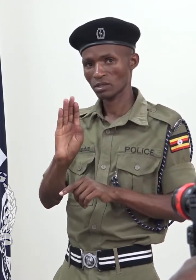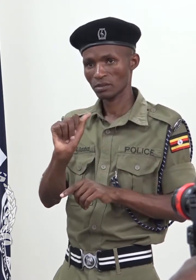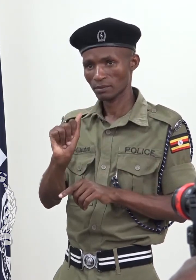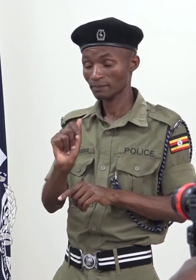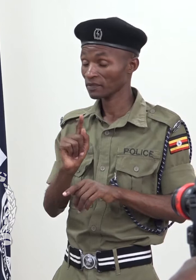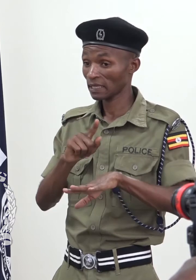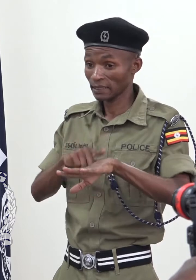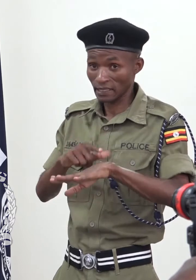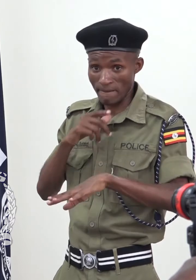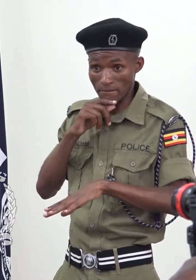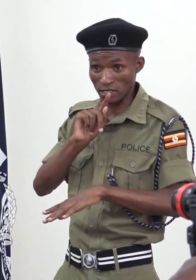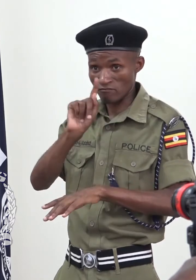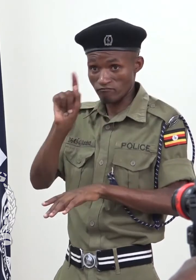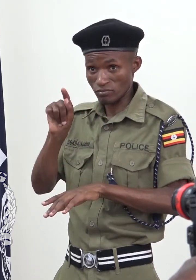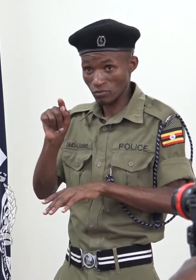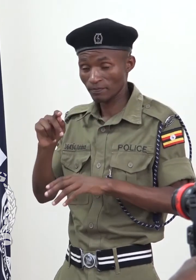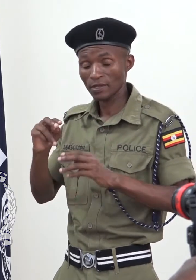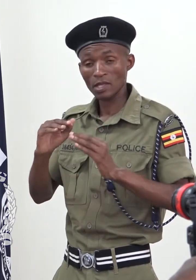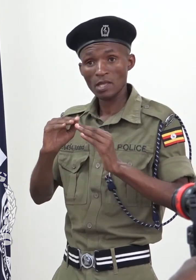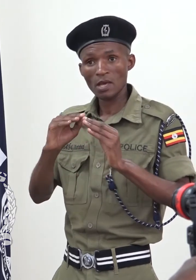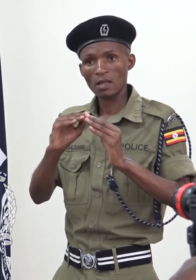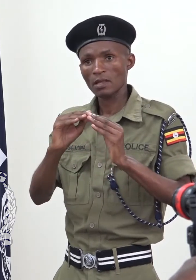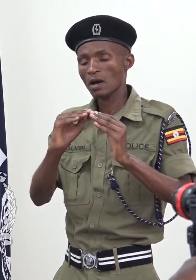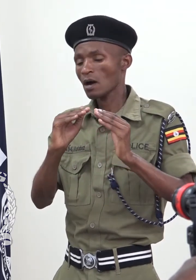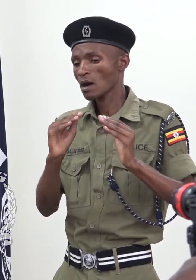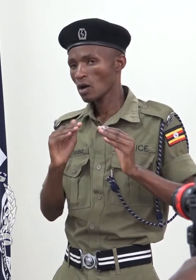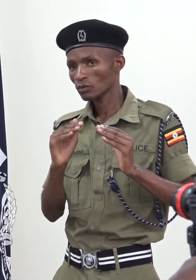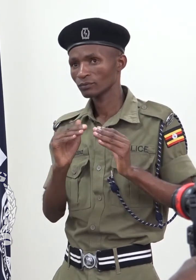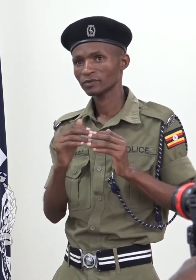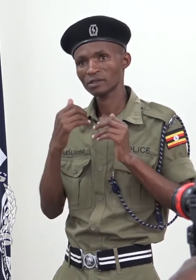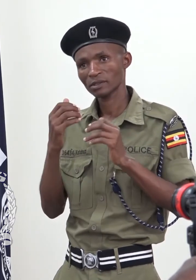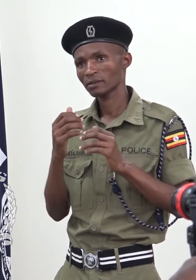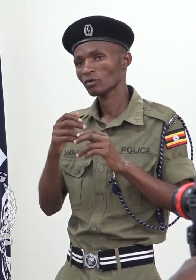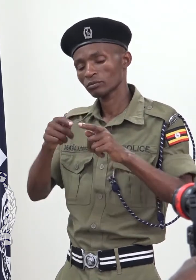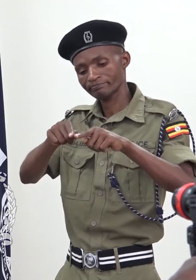when he reached the guest house, they asked him to proceed up to room number 6.